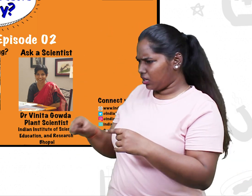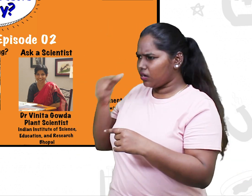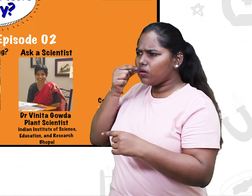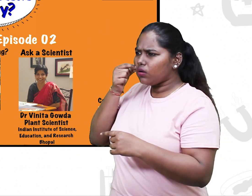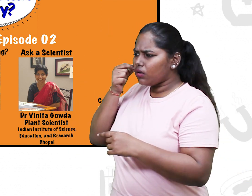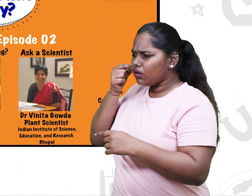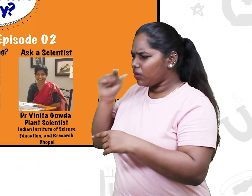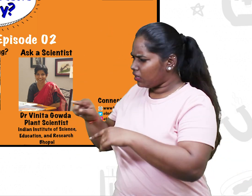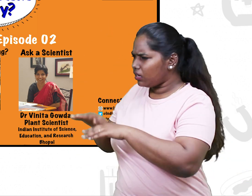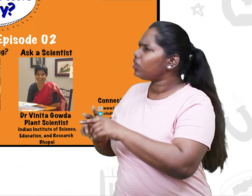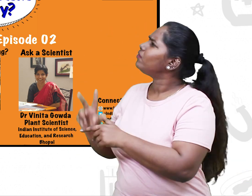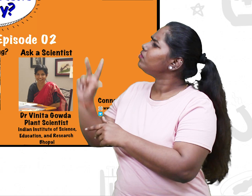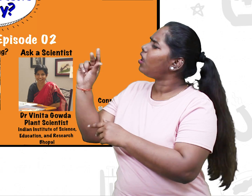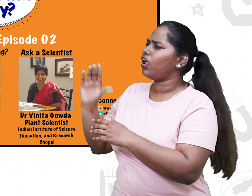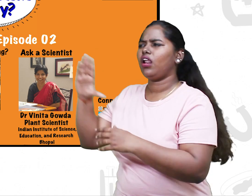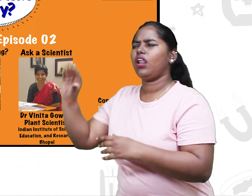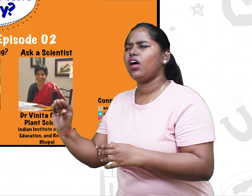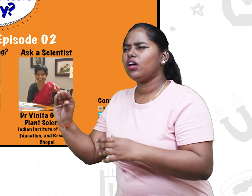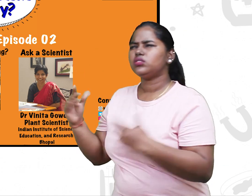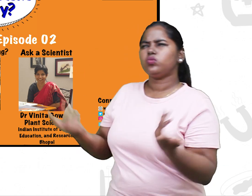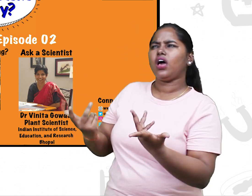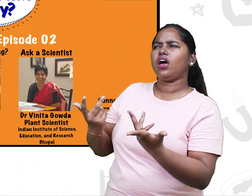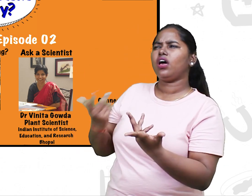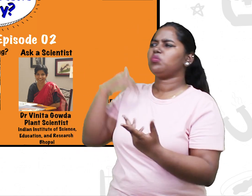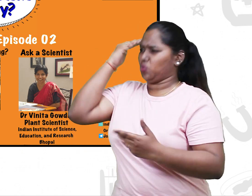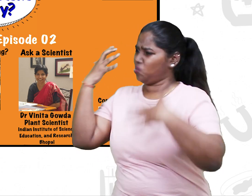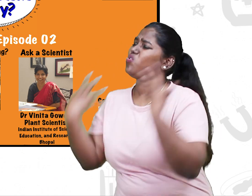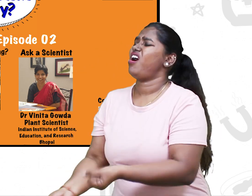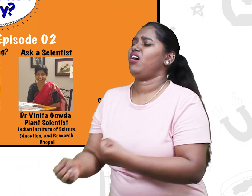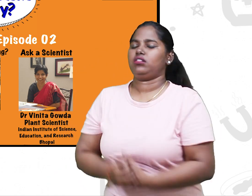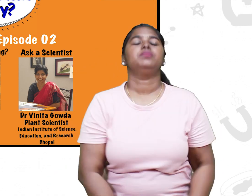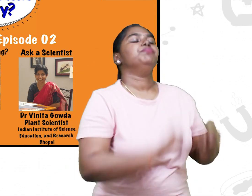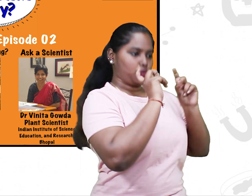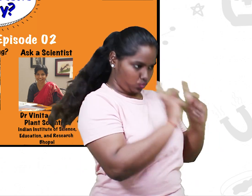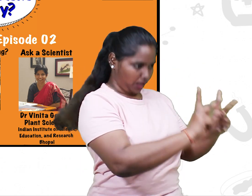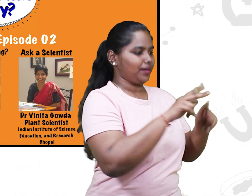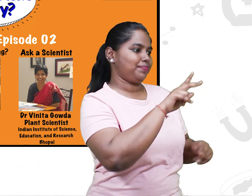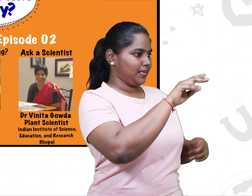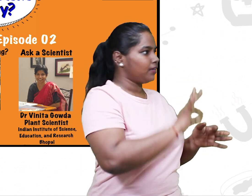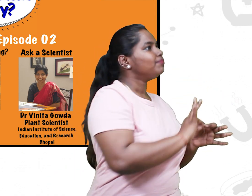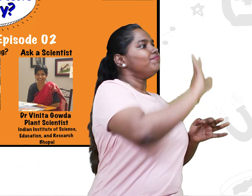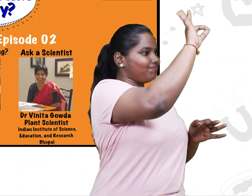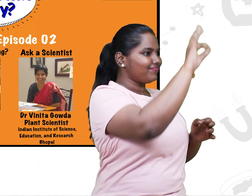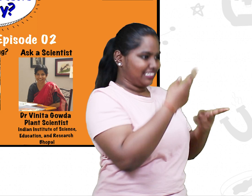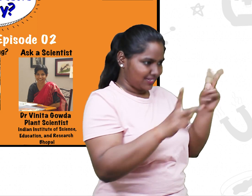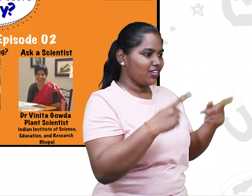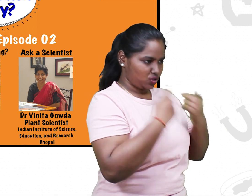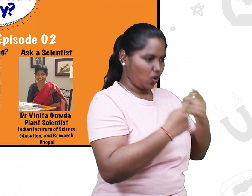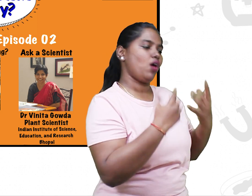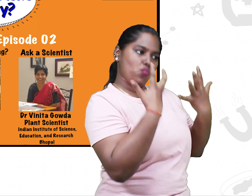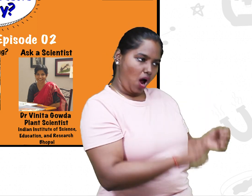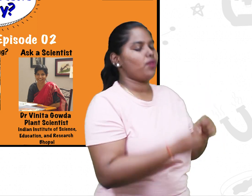you've barely grown a foot in the past few years. Okay, so you want me to talk about the height aspect of